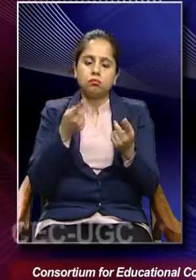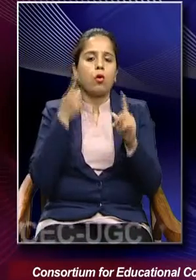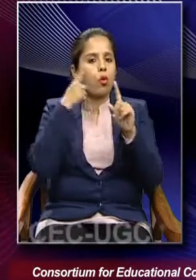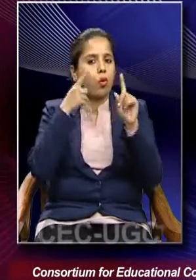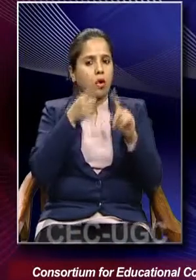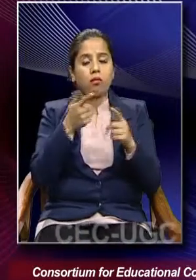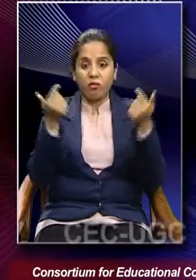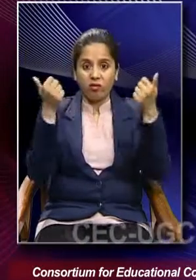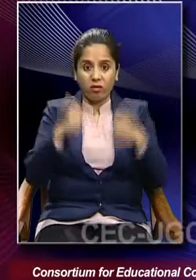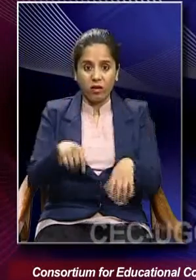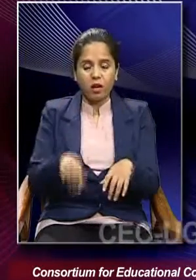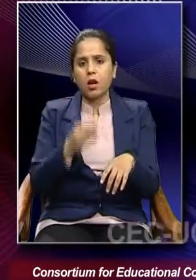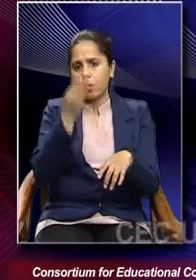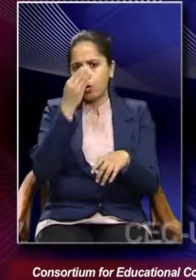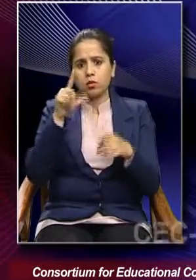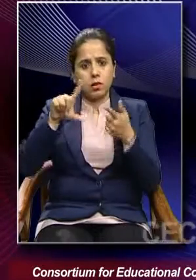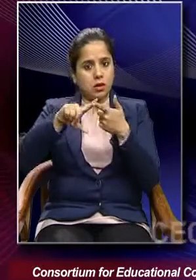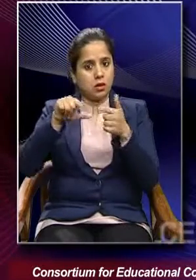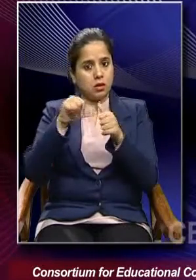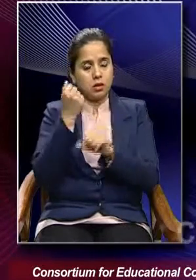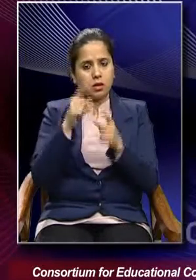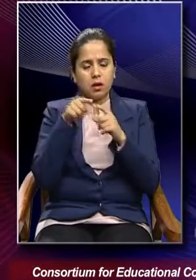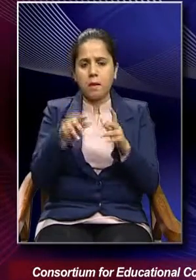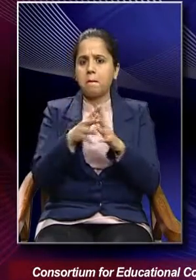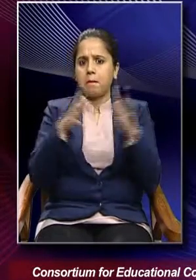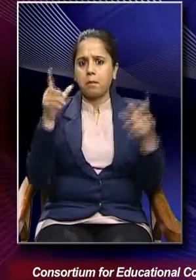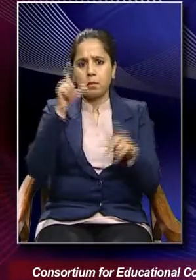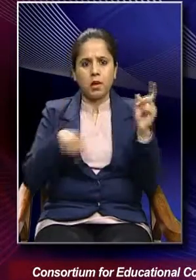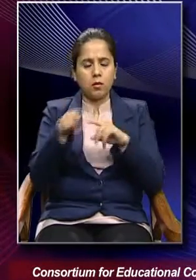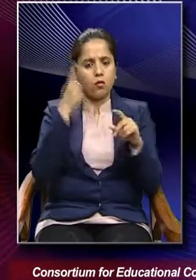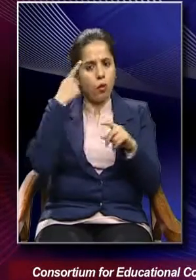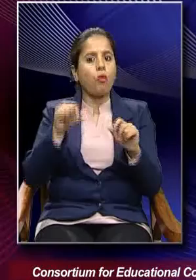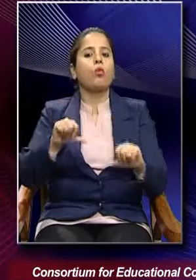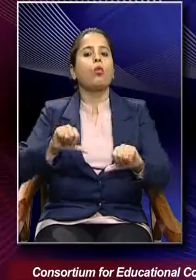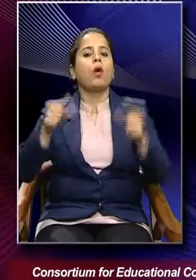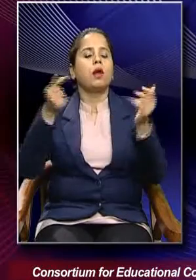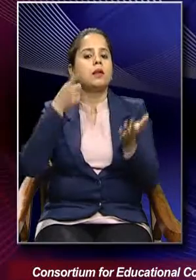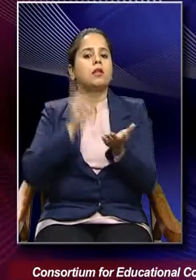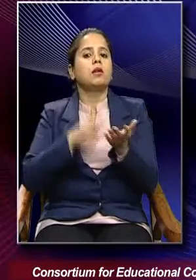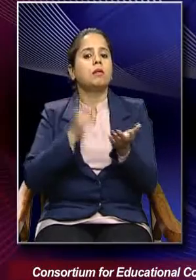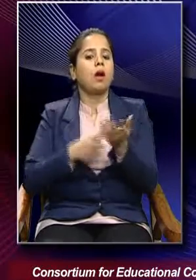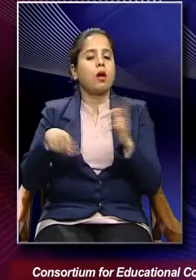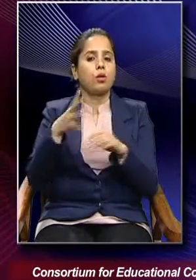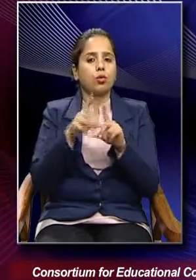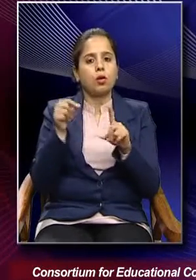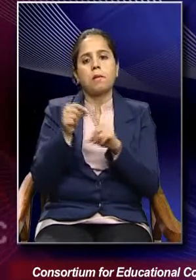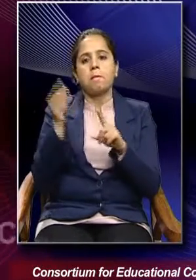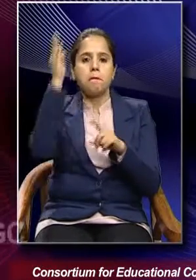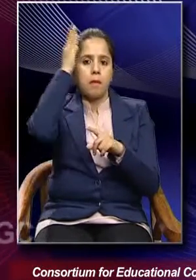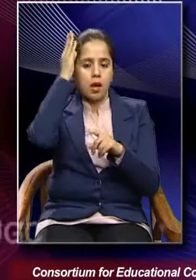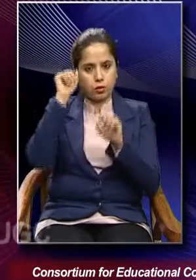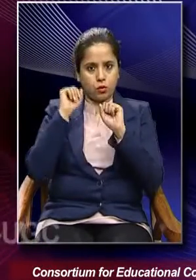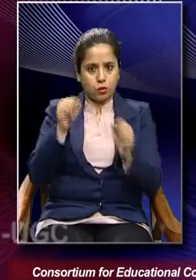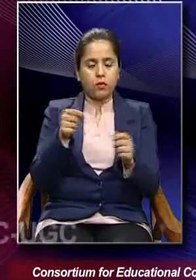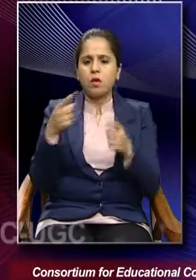the Muslim League decided on mass agitation for winning its demand of Pakistan.